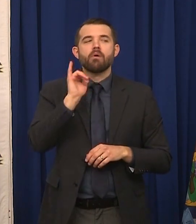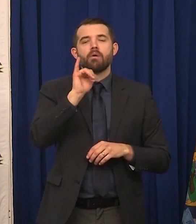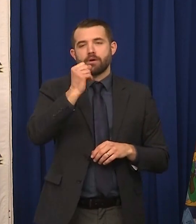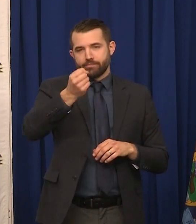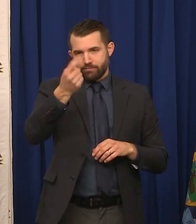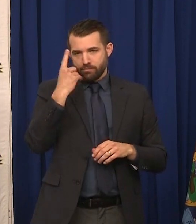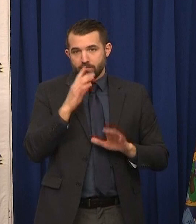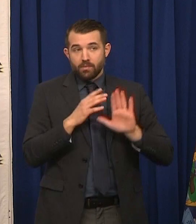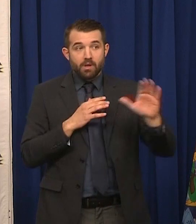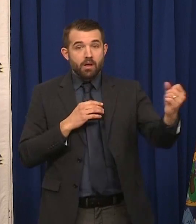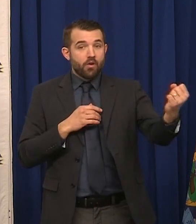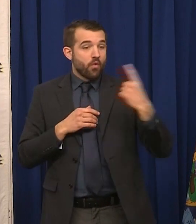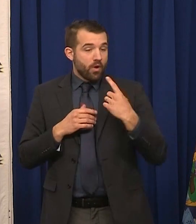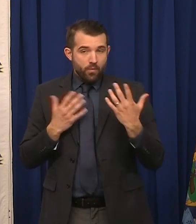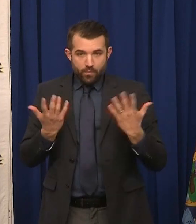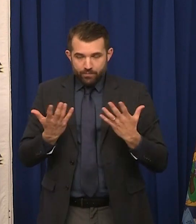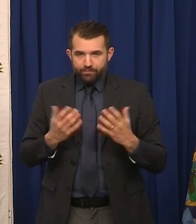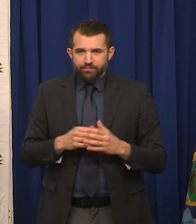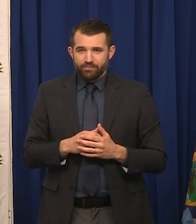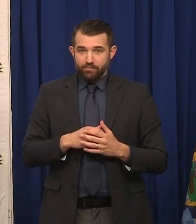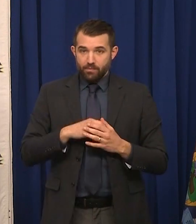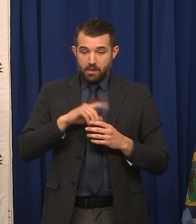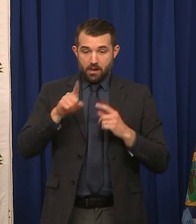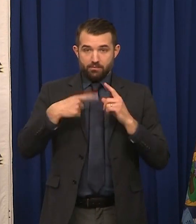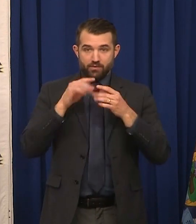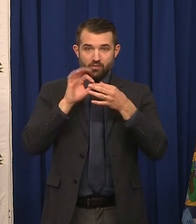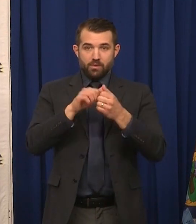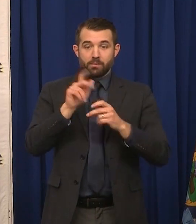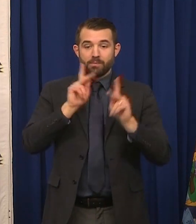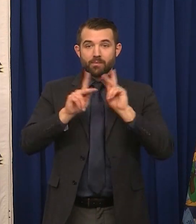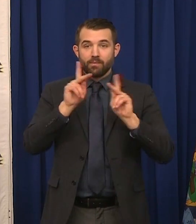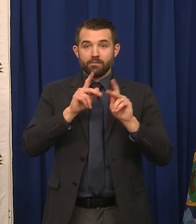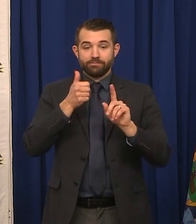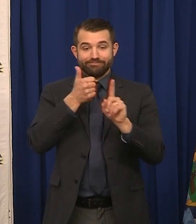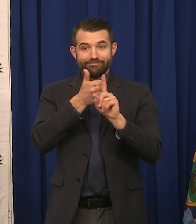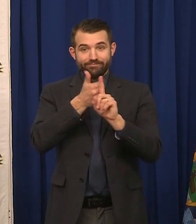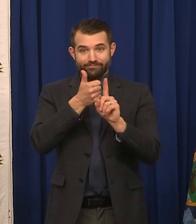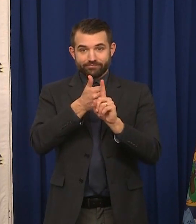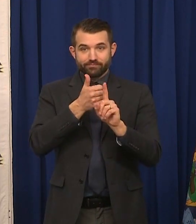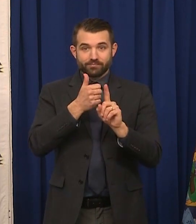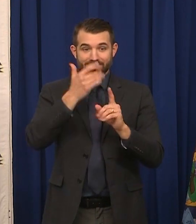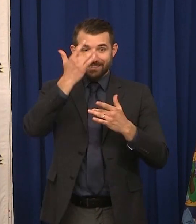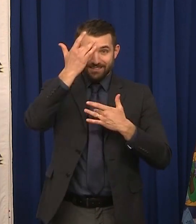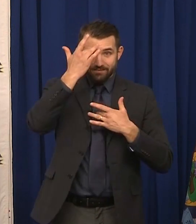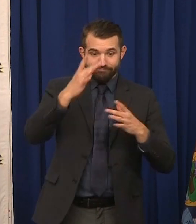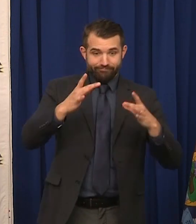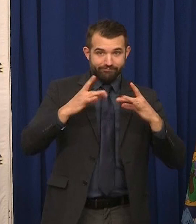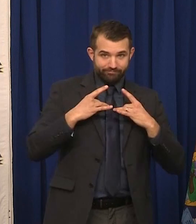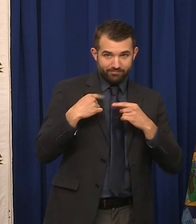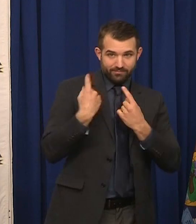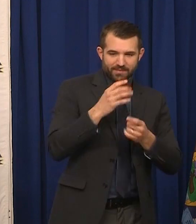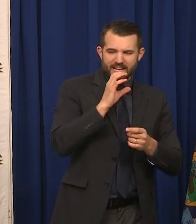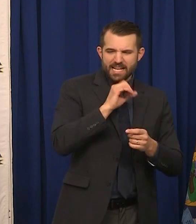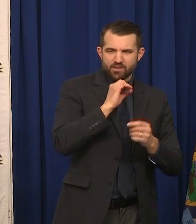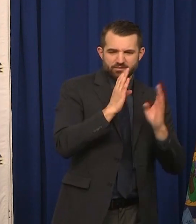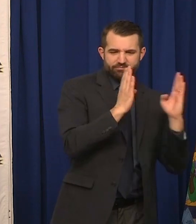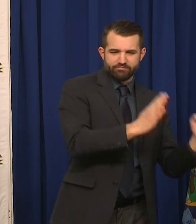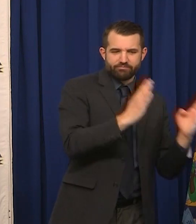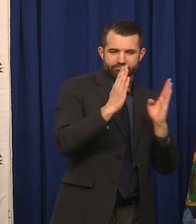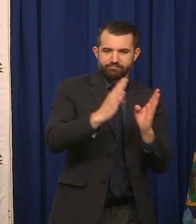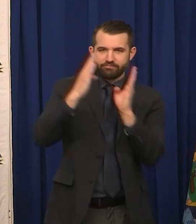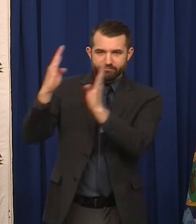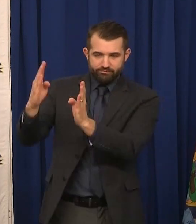sort of linking up the number of individuals who have been ill and their age group and whether that corresponds